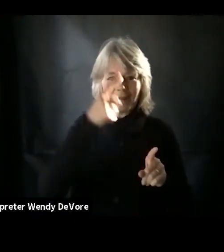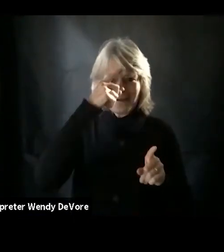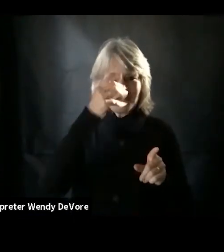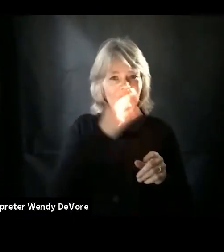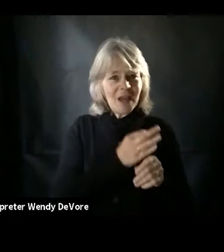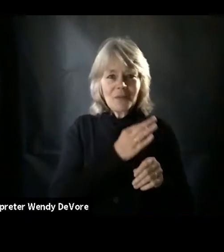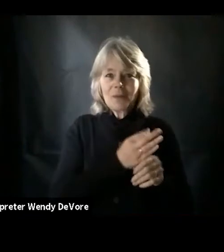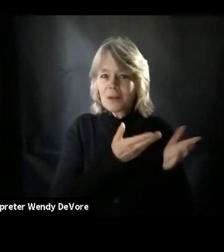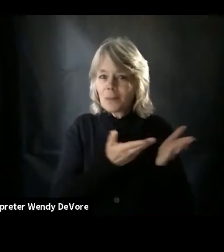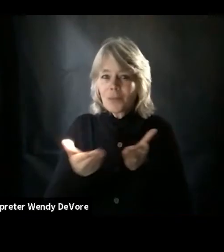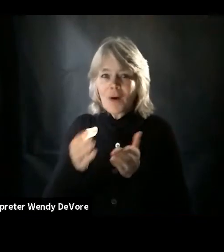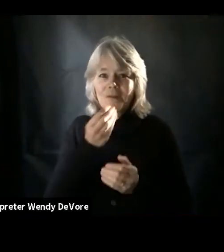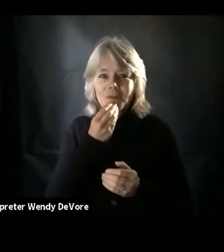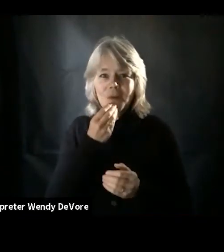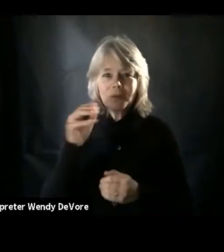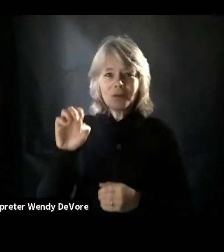Elijah